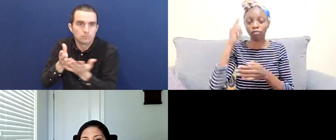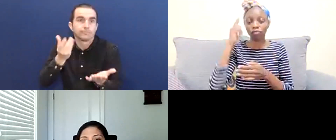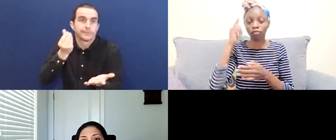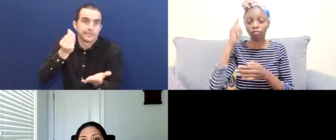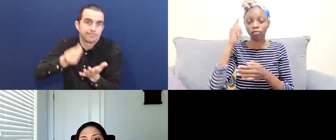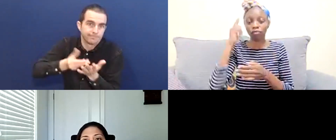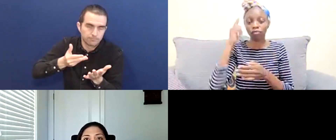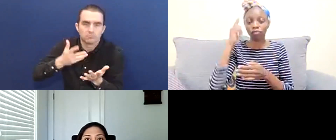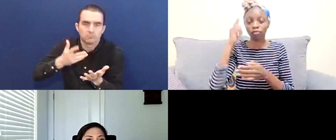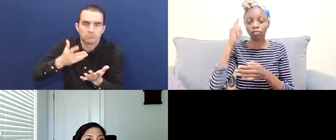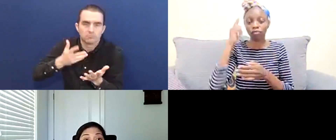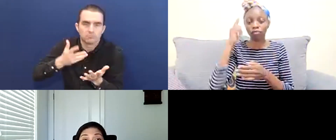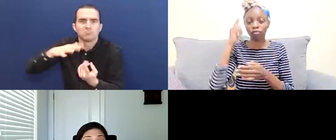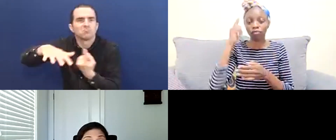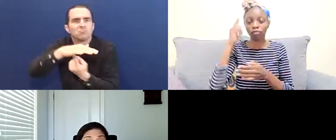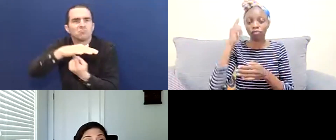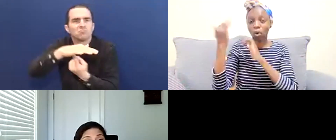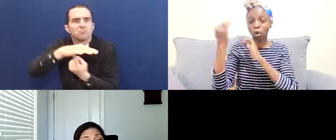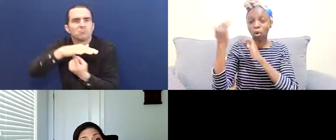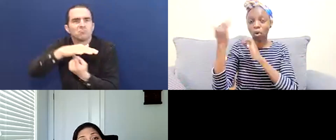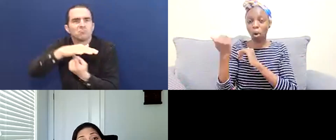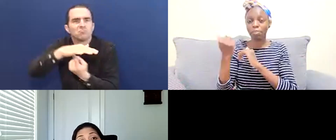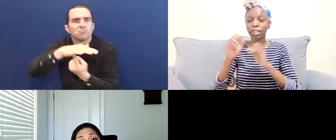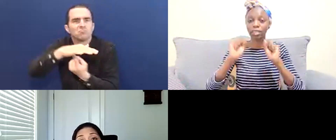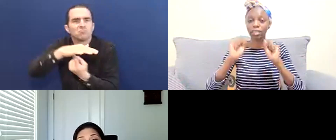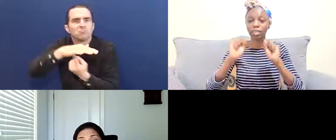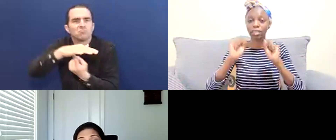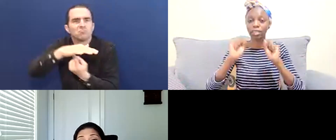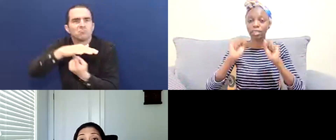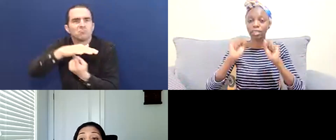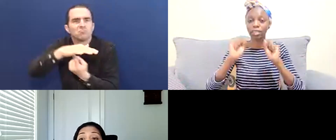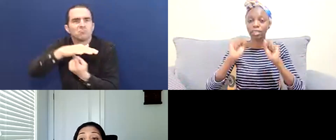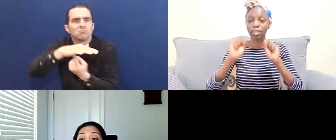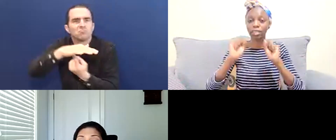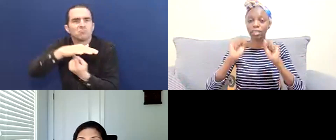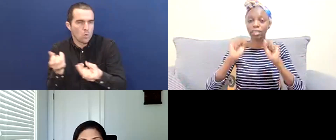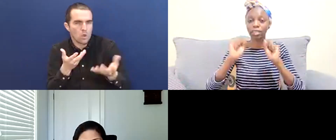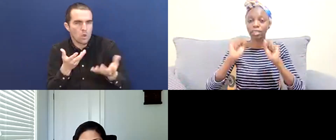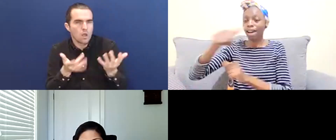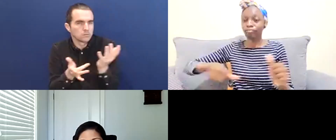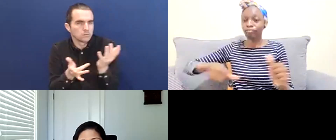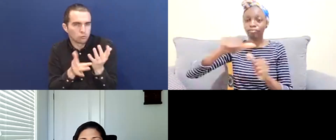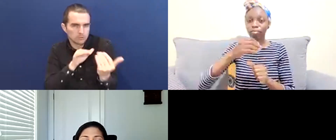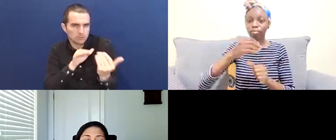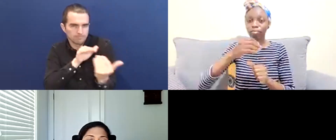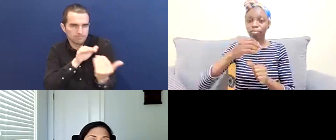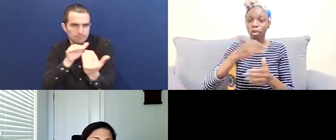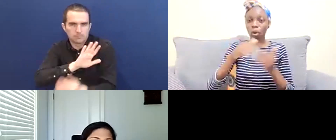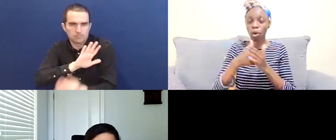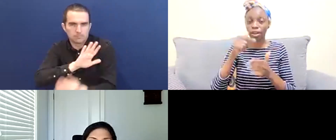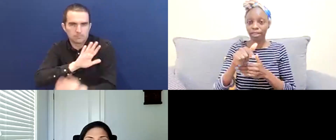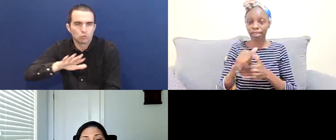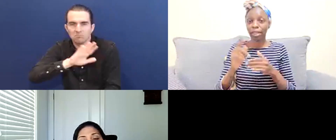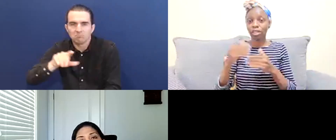solutions? So we are hoping that we can actually craft recommendations around all of the 6Ps. Now,